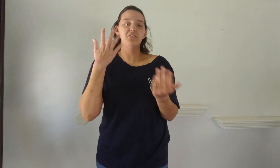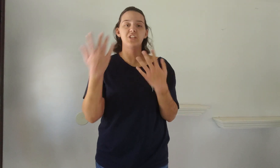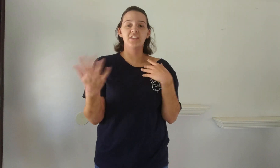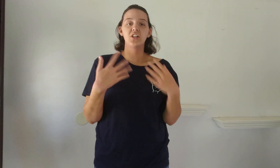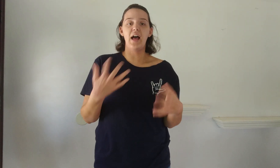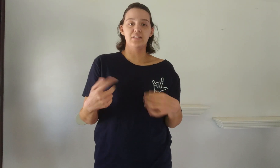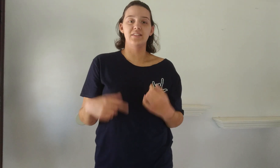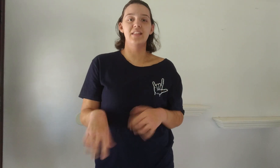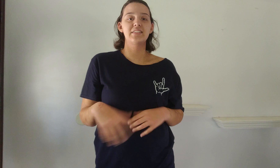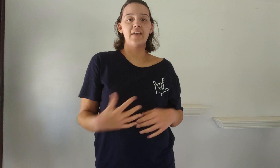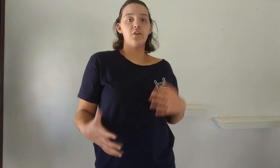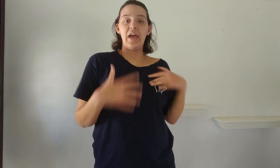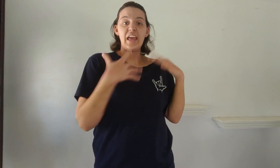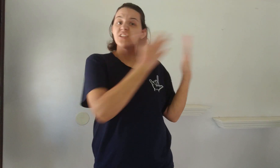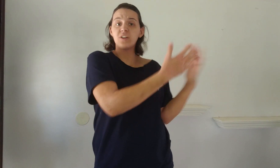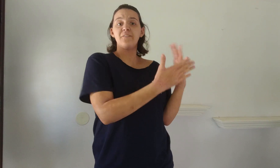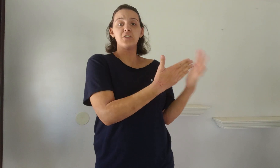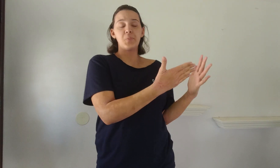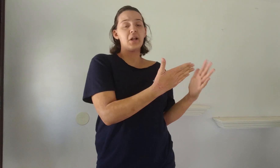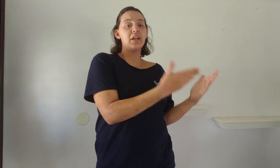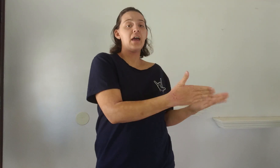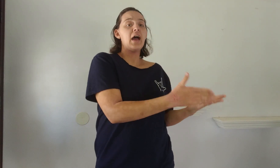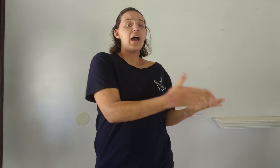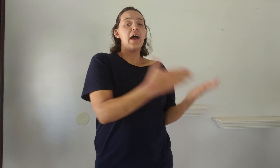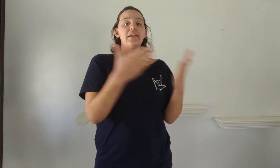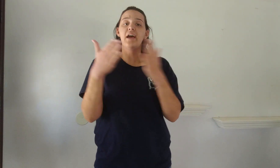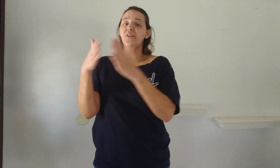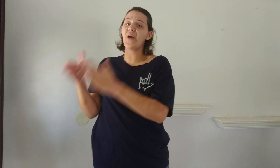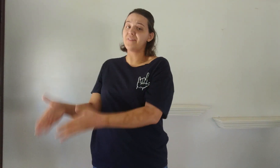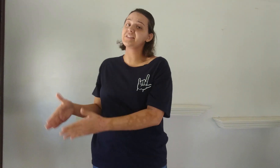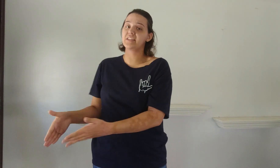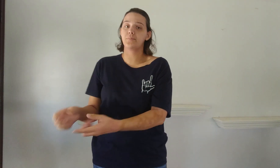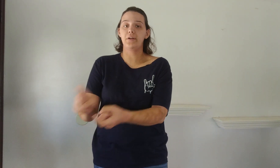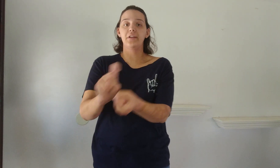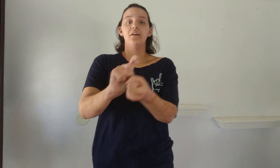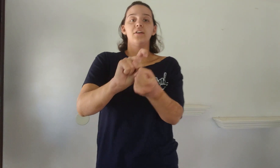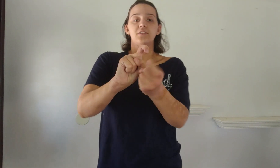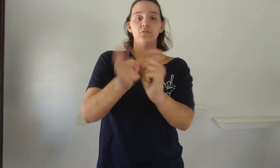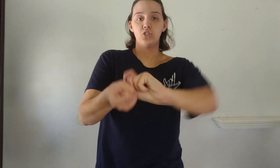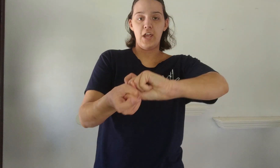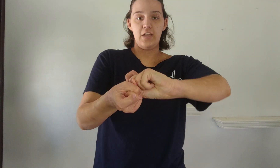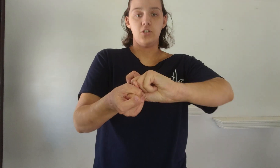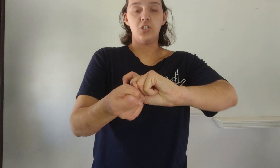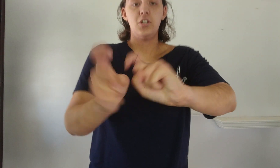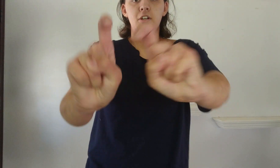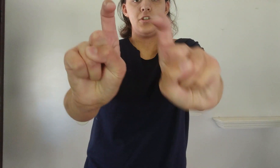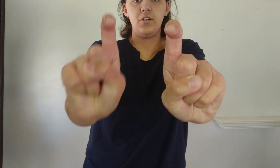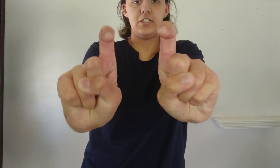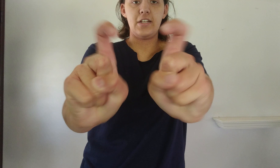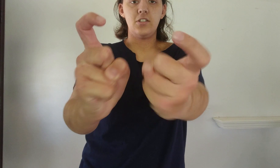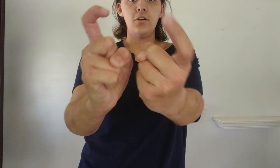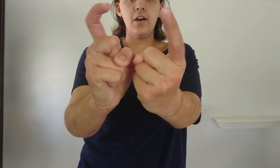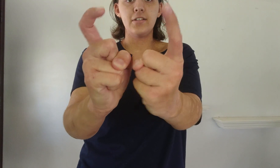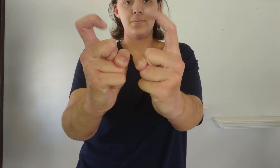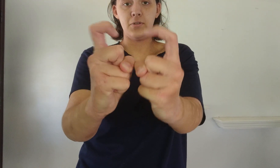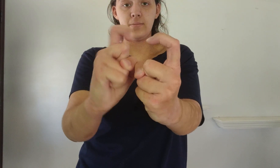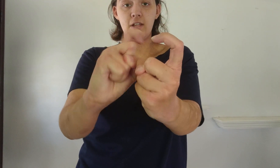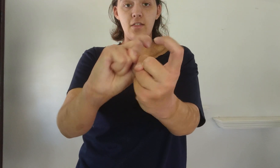change classes. Let's say if you had history first period and now you have it 6th period. So change. You're going to take 2 hooks, put them together,